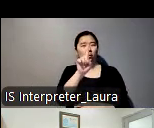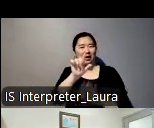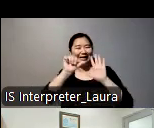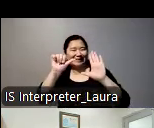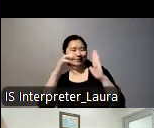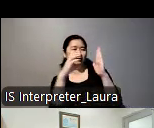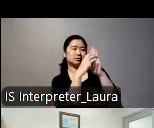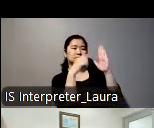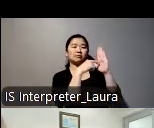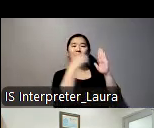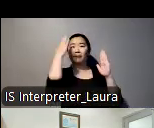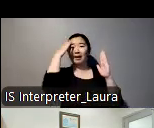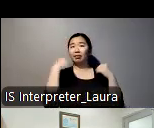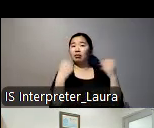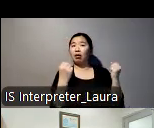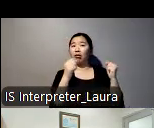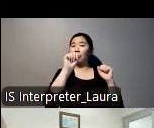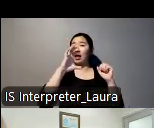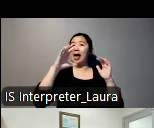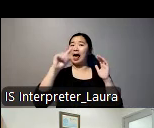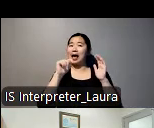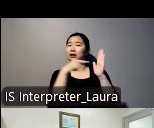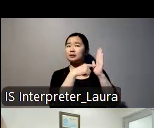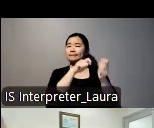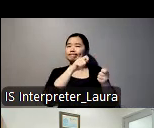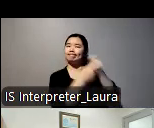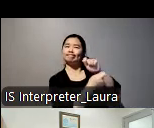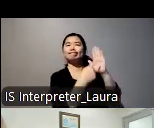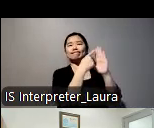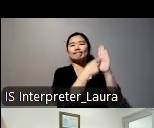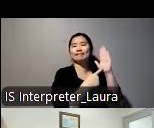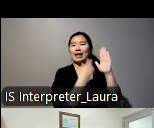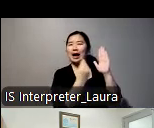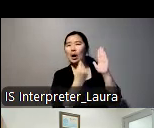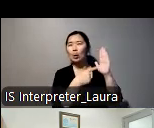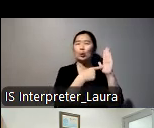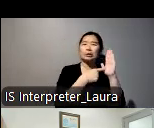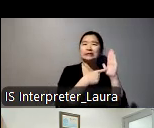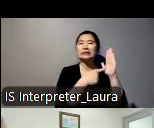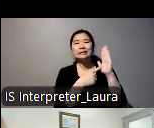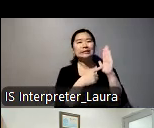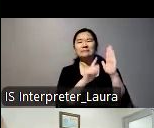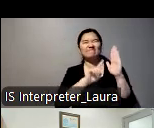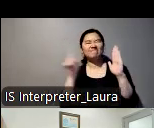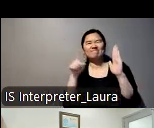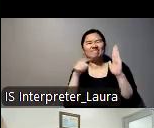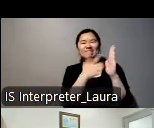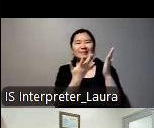the COVID-19 affected Korea in February 2020, the first